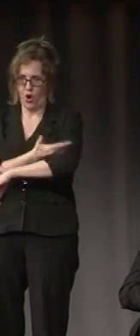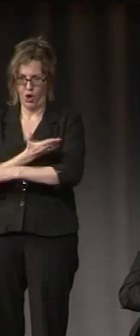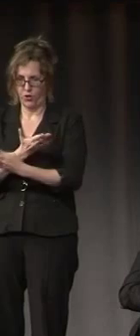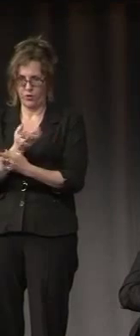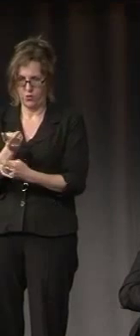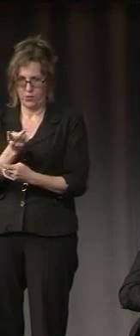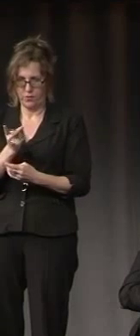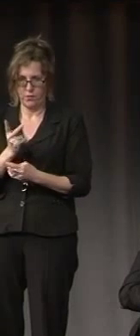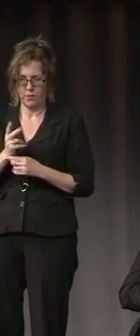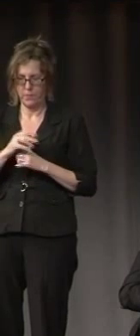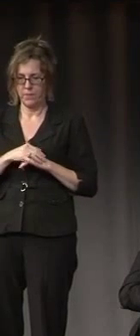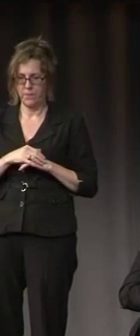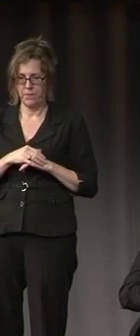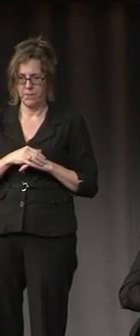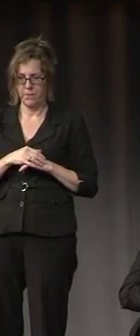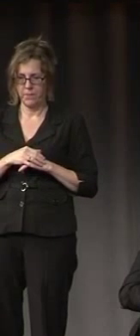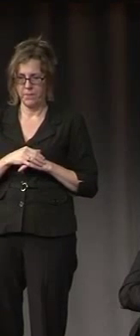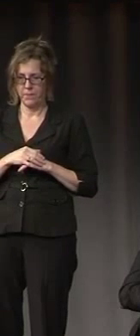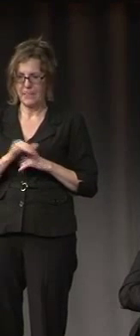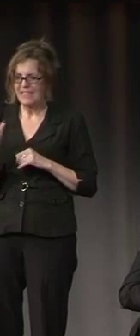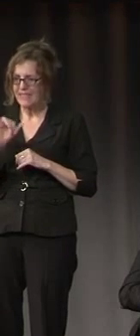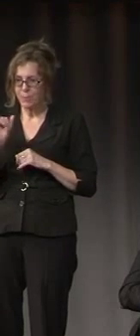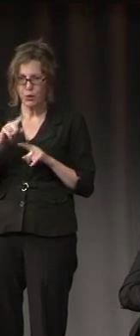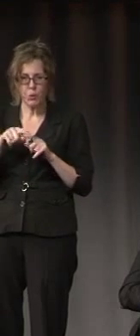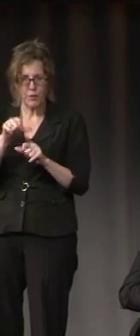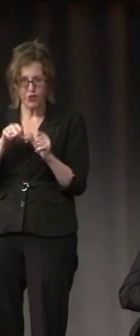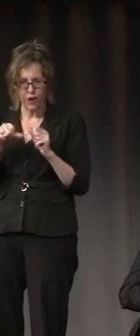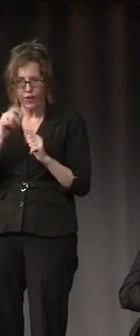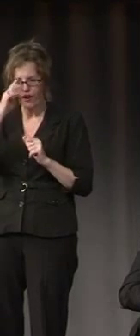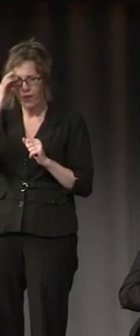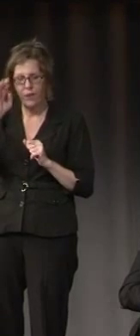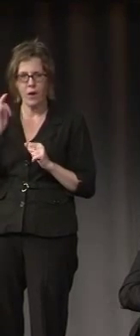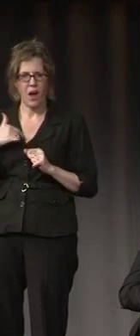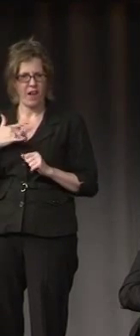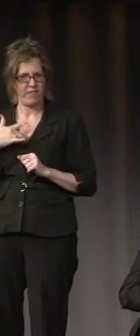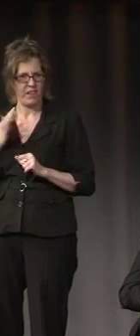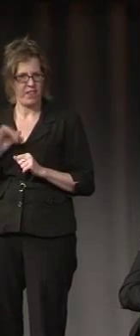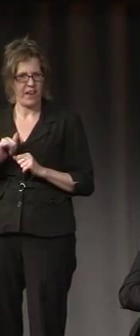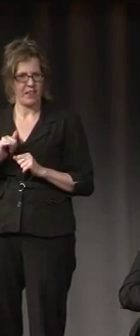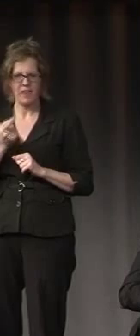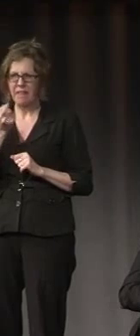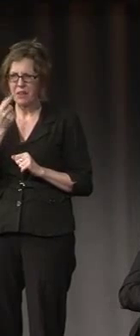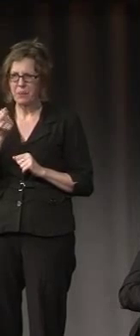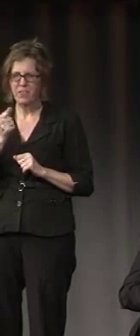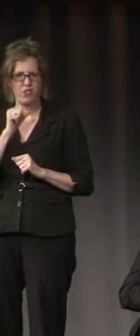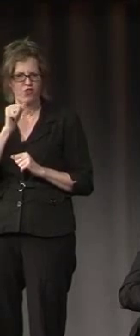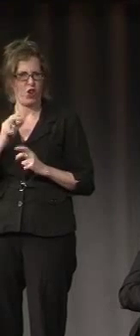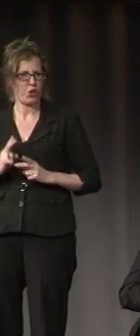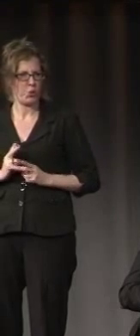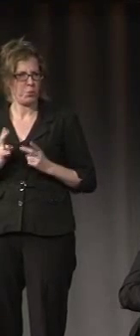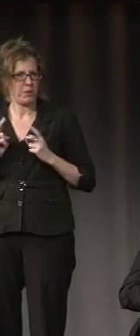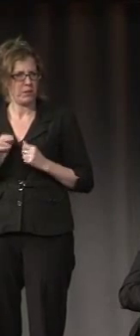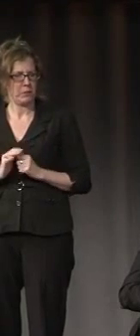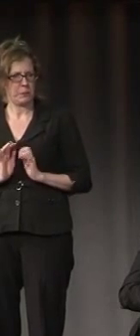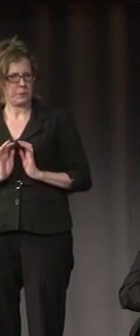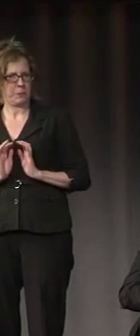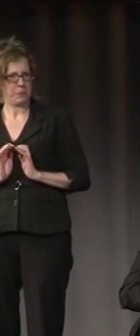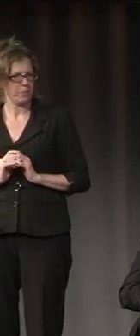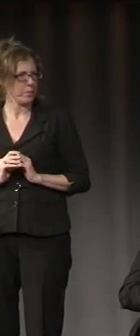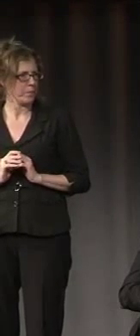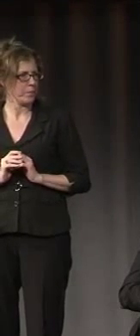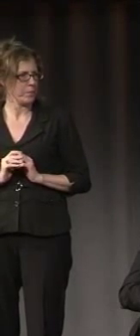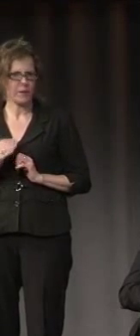were very similar to each other and so on. I found that a little inhuman if we have so